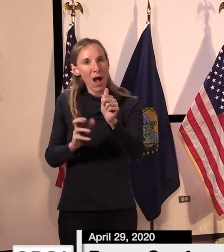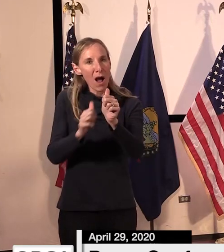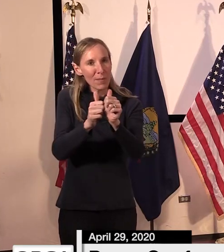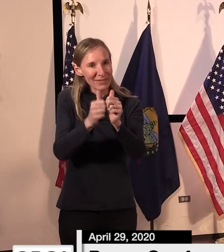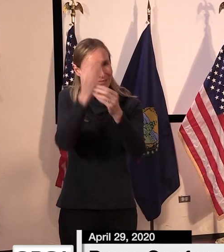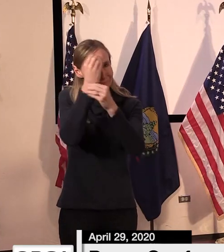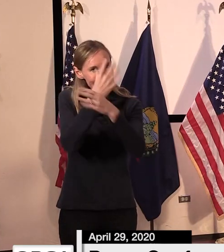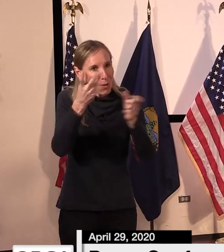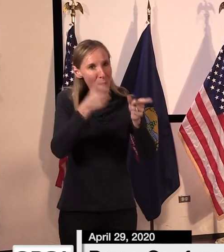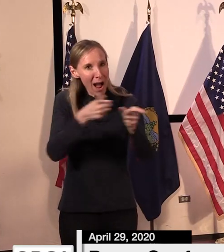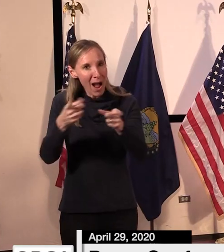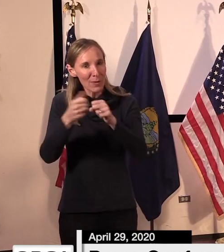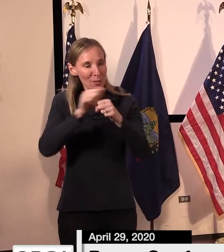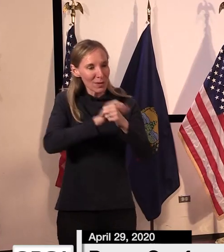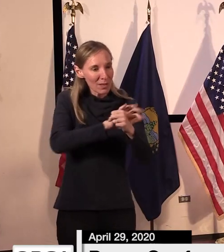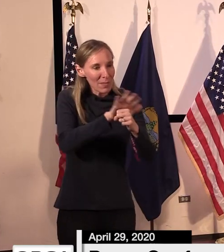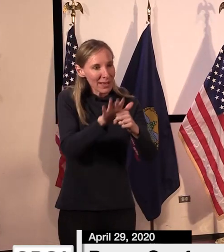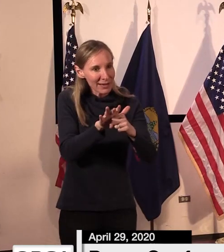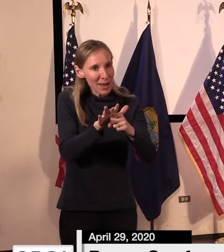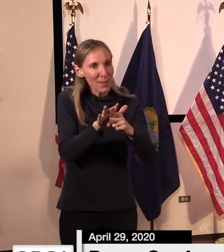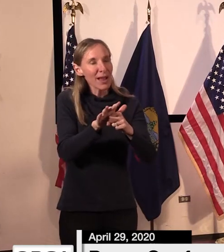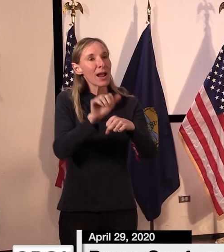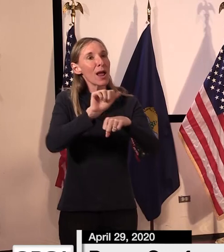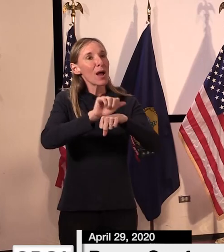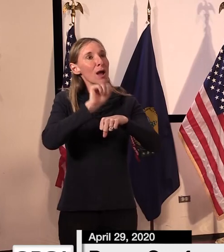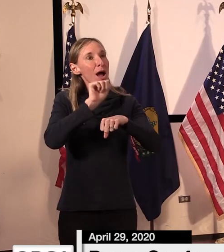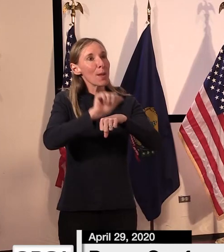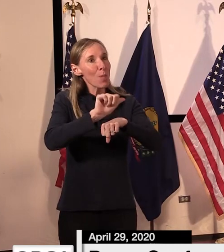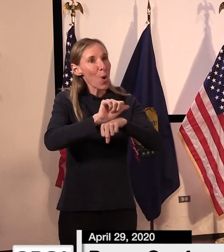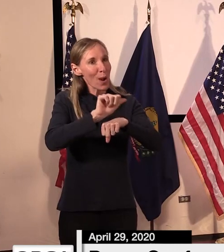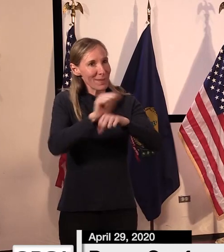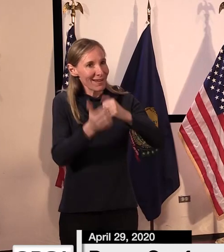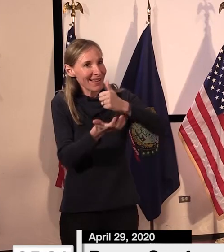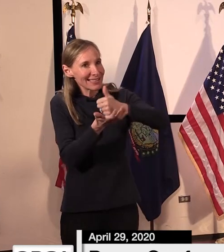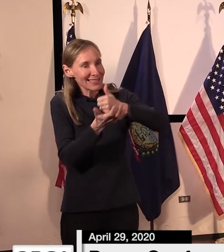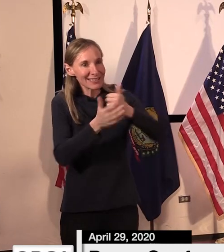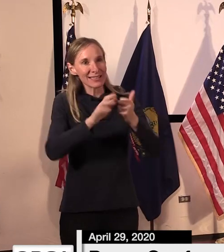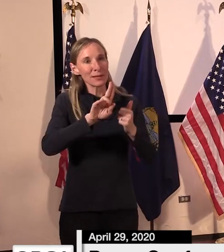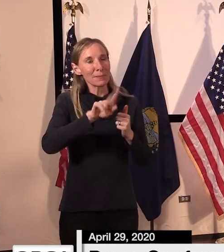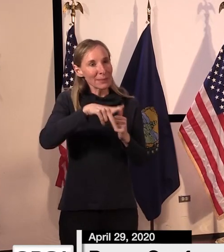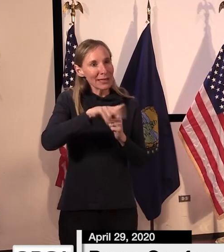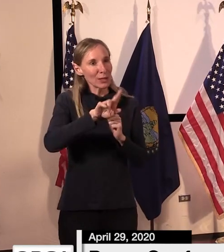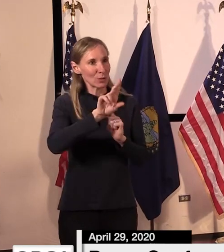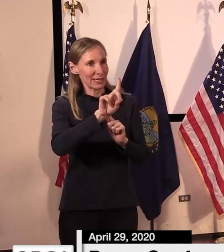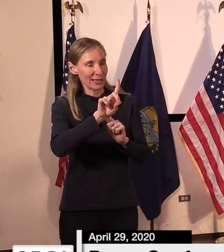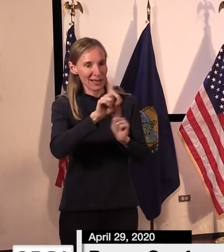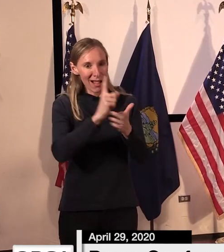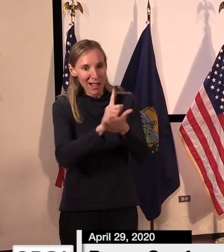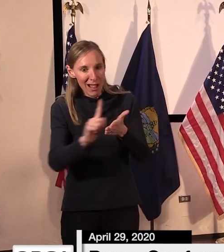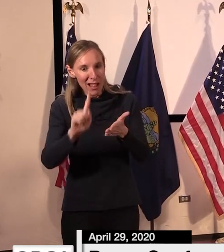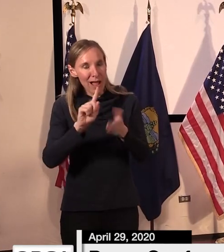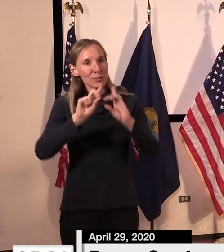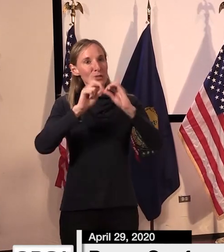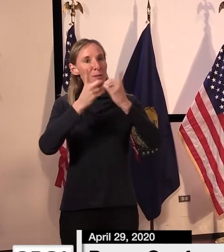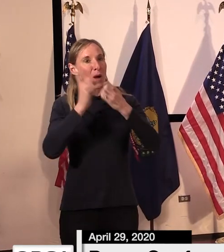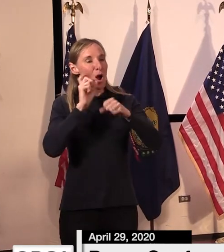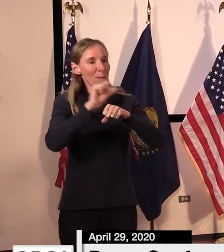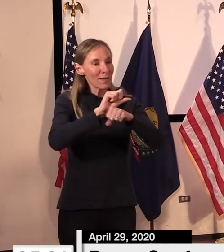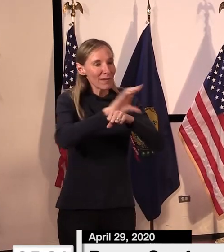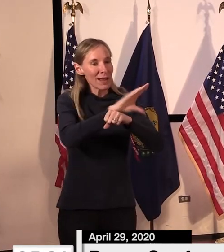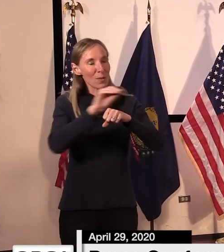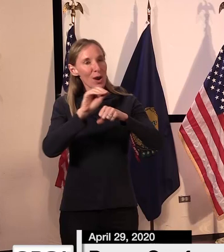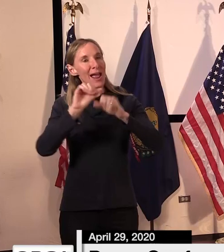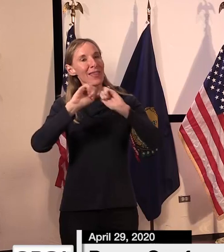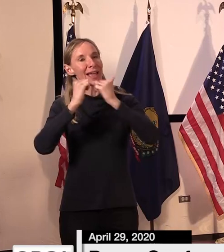Unemployment Assistance, or PUA, program. Last week, the Department of Labor and the Agency of Digital